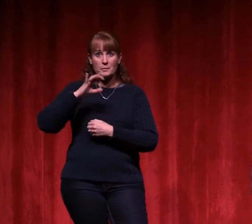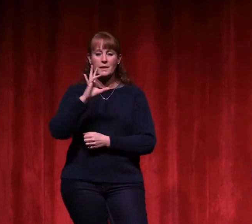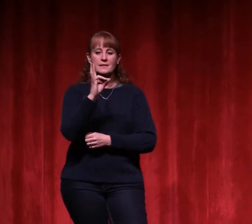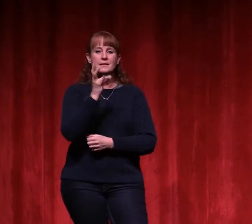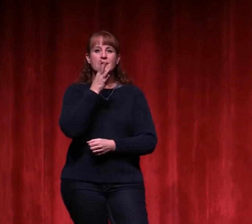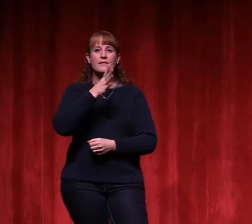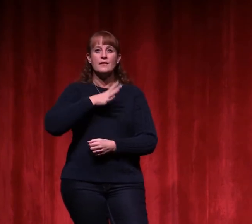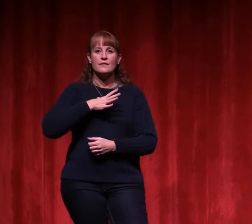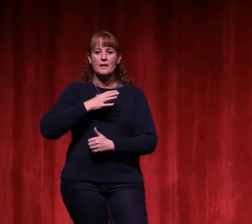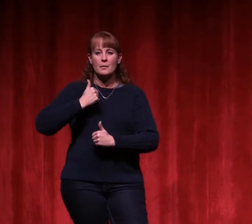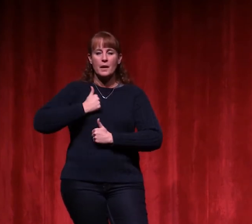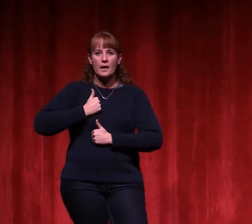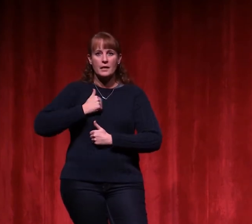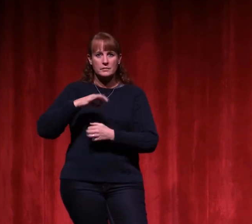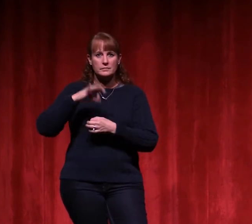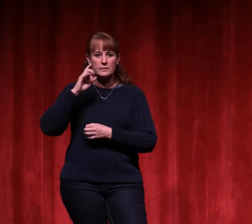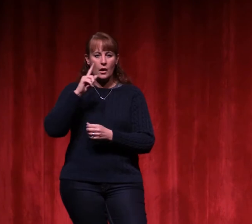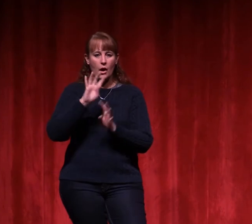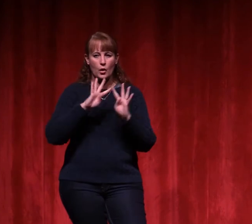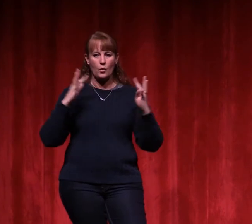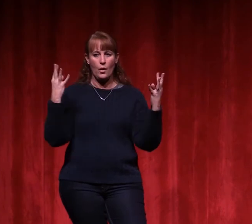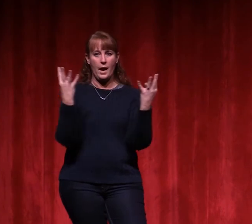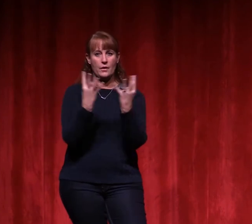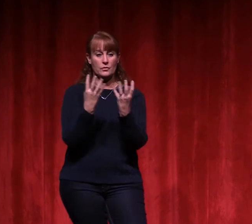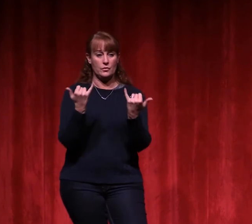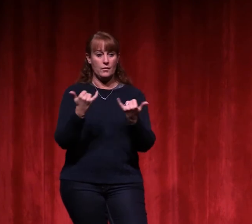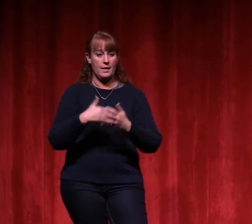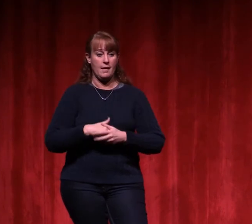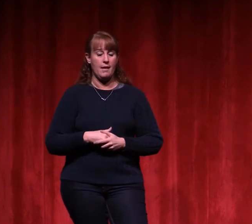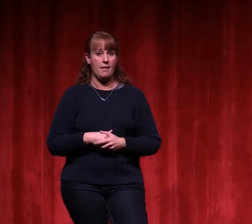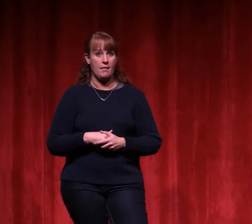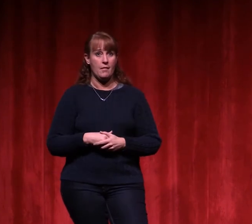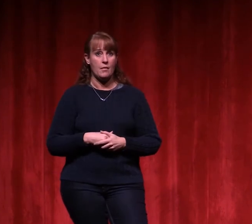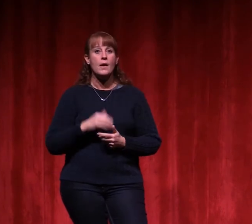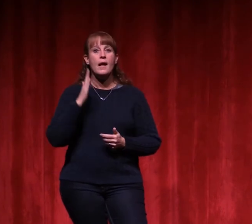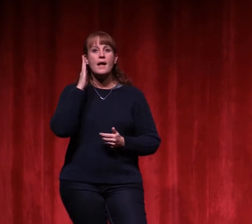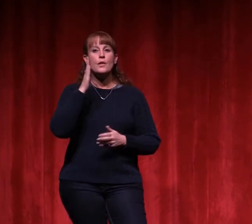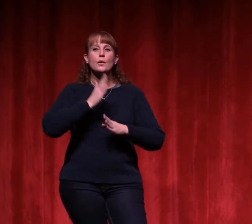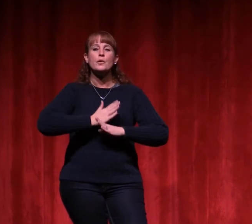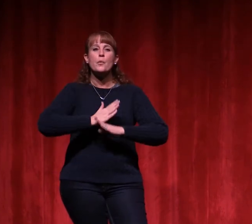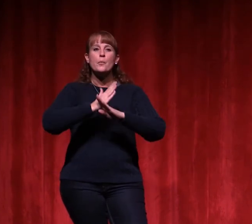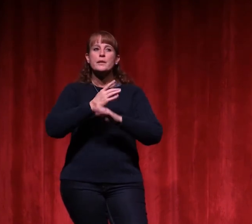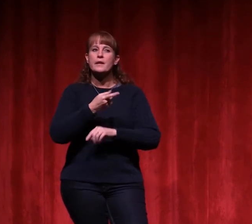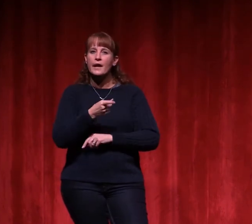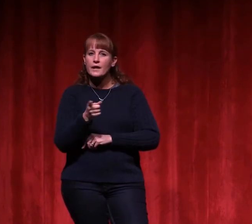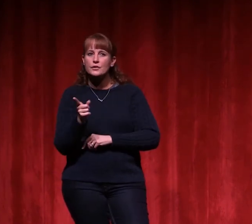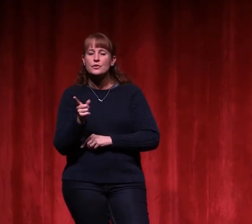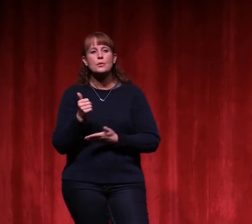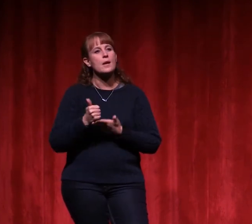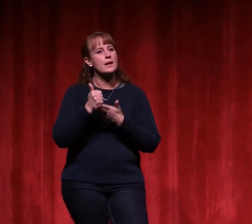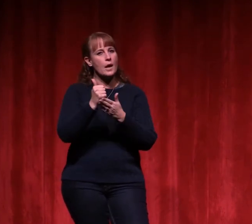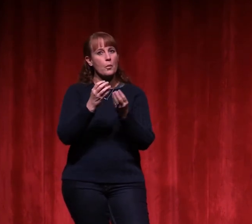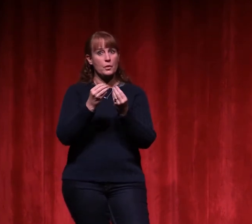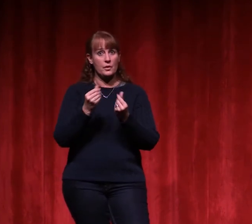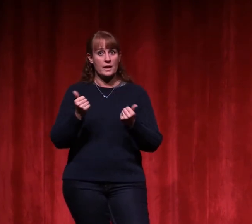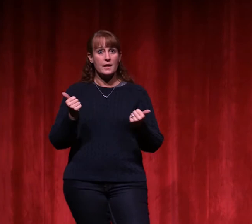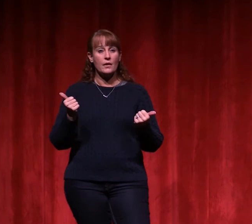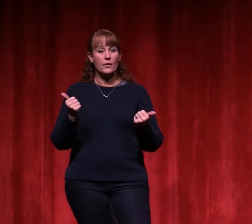7 female warrior spirits are around you right now. And they're going to protect you and help you to